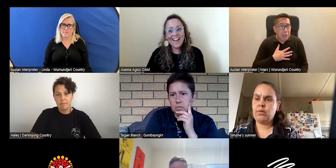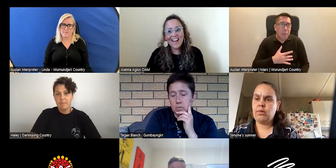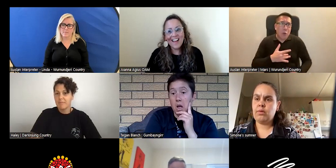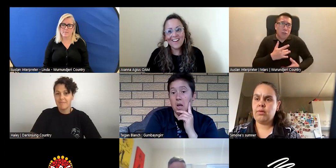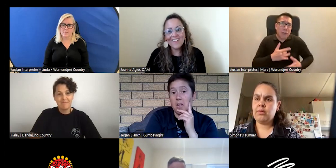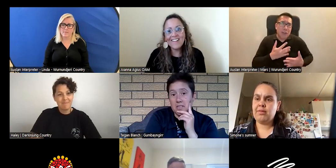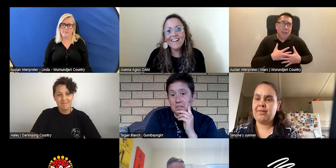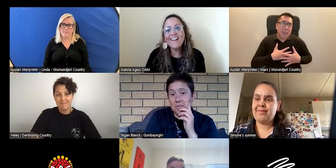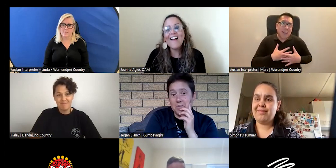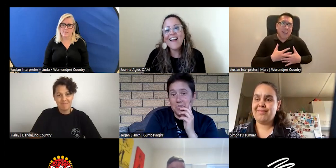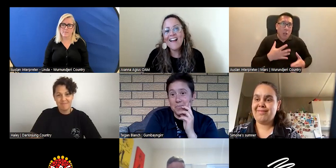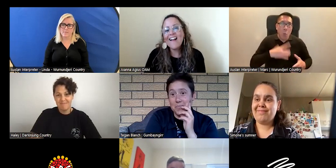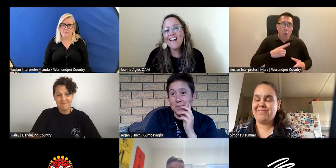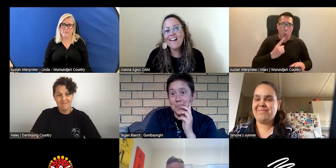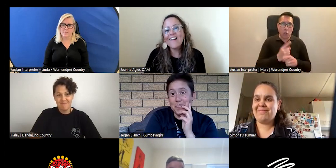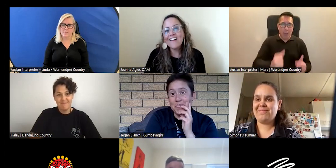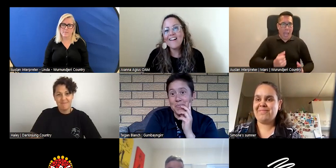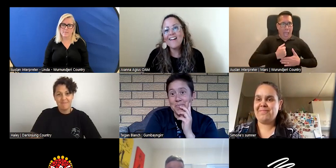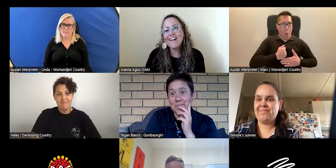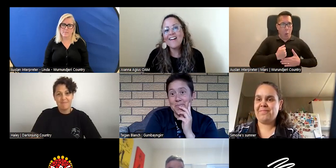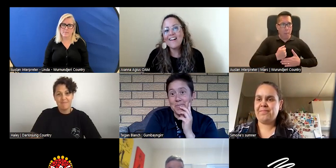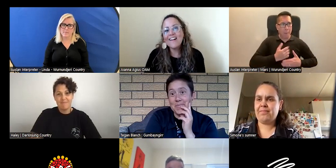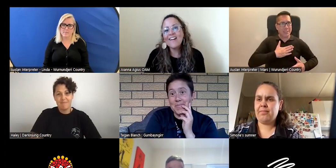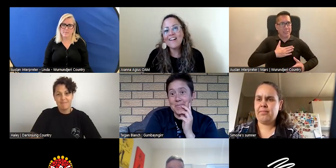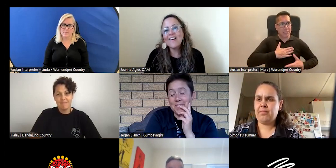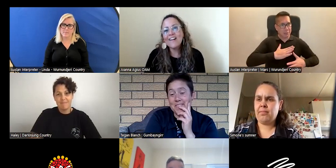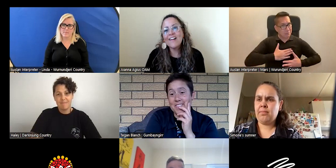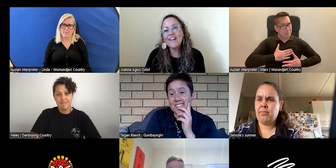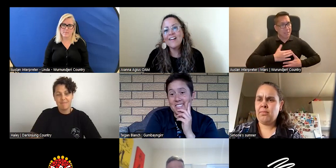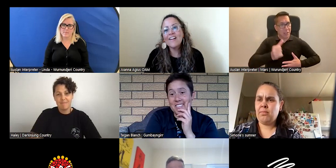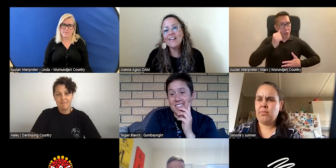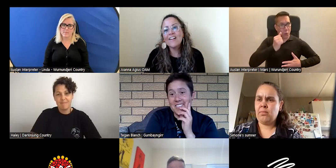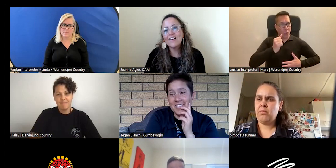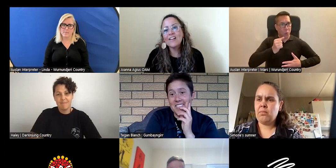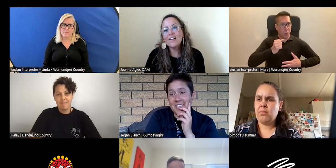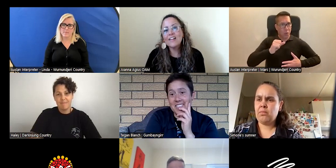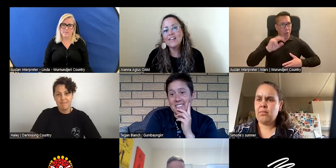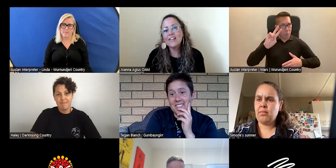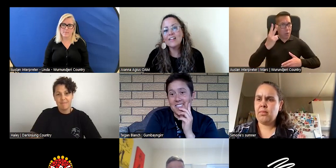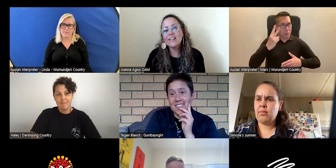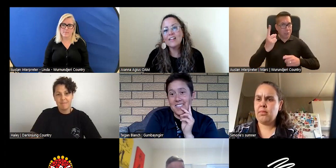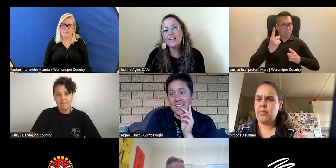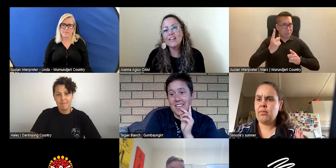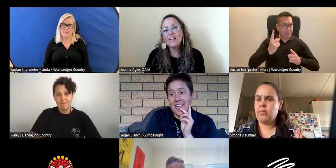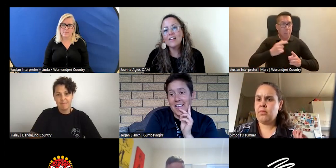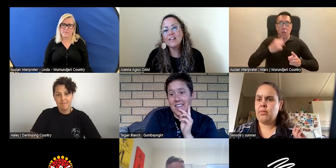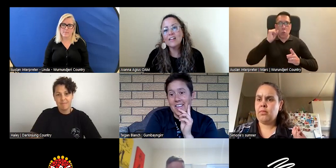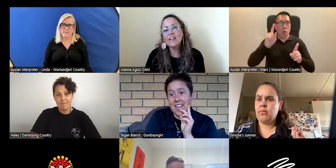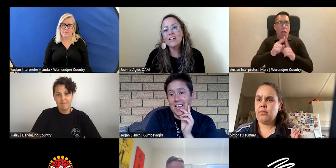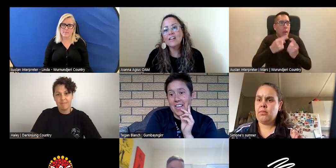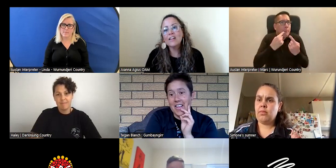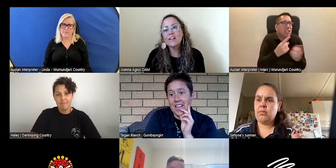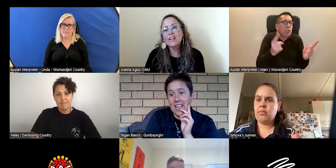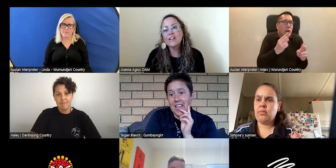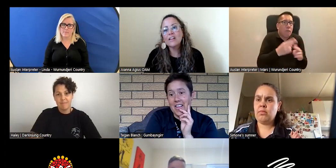because they wanted to speak about our business. They wanted to really, they knew that I was coming, but they knew that I was coming as a messenger for our business,